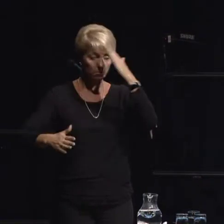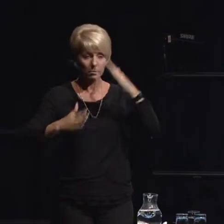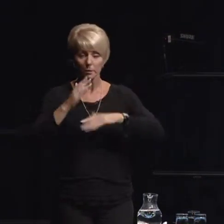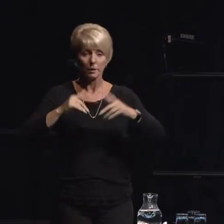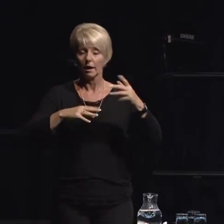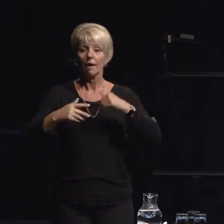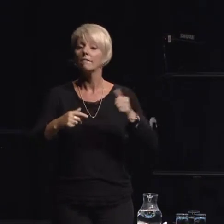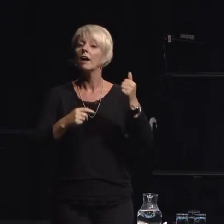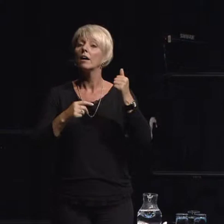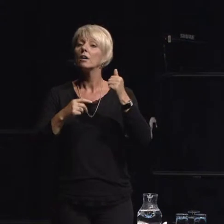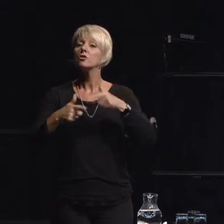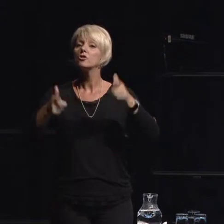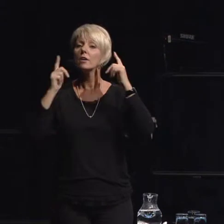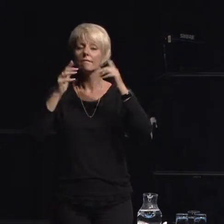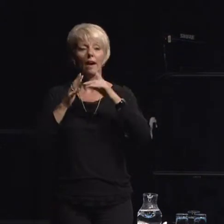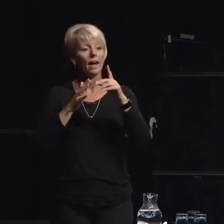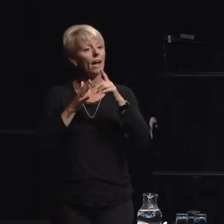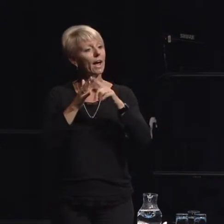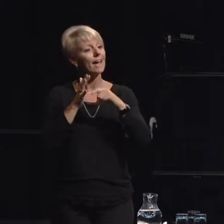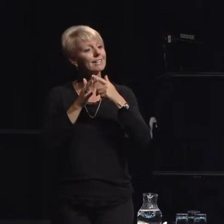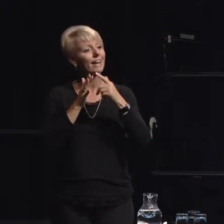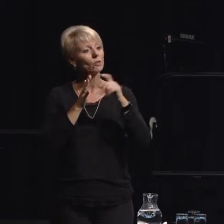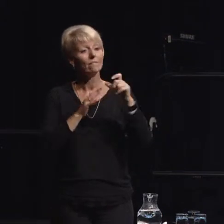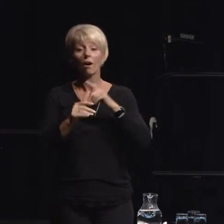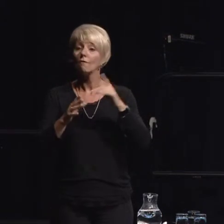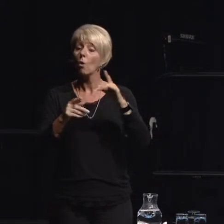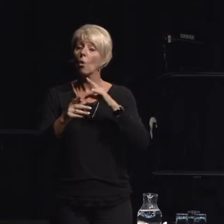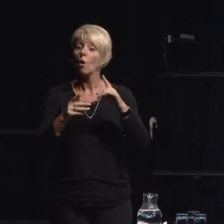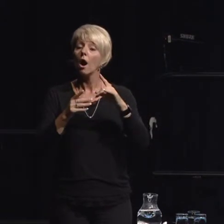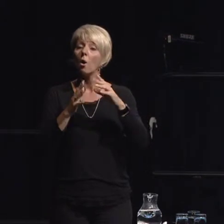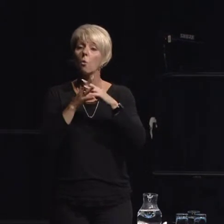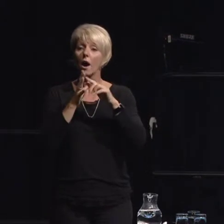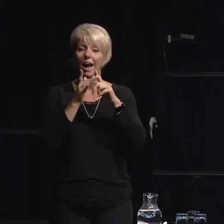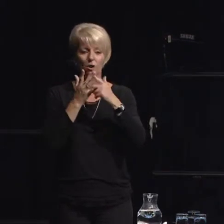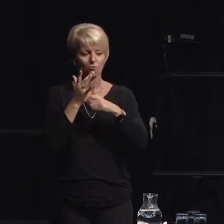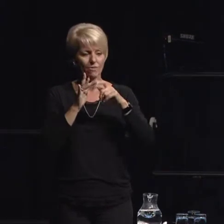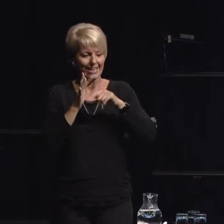Chief Executive of Wairiki Institute of Technology in New Zealand for the past 5 years.